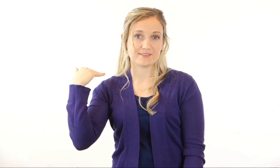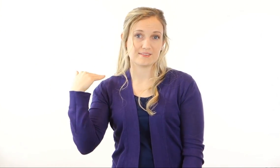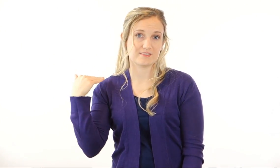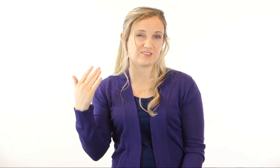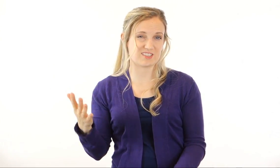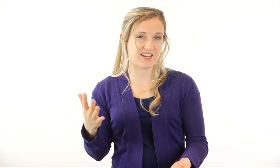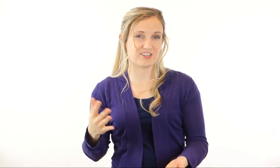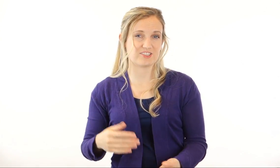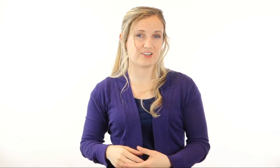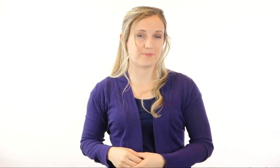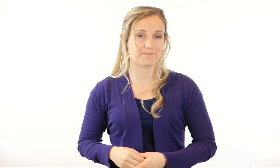past. So that's kind of good to know.